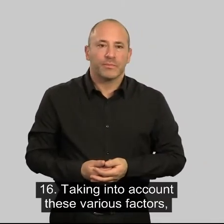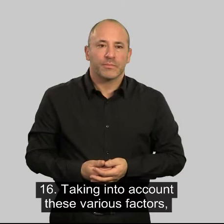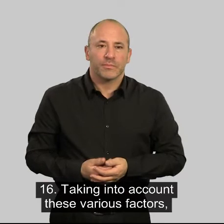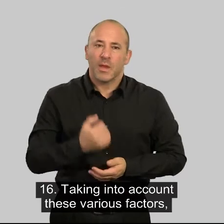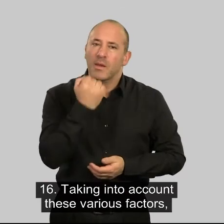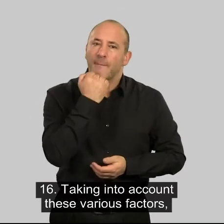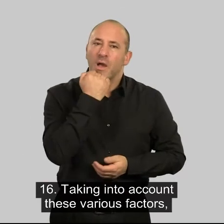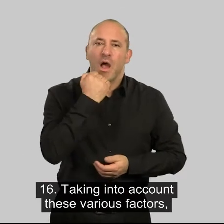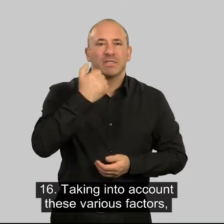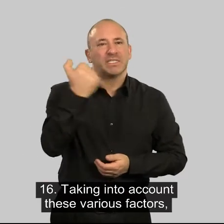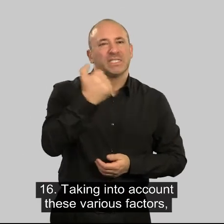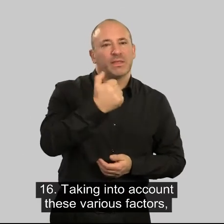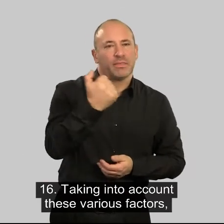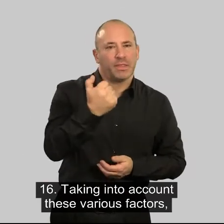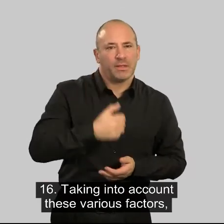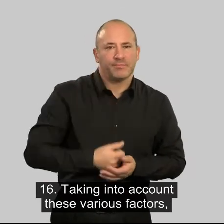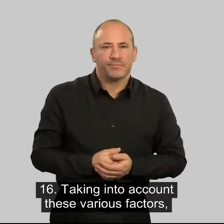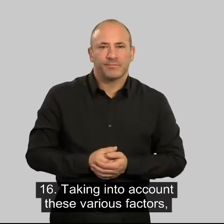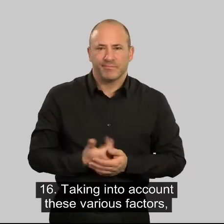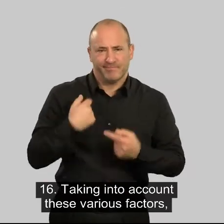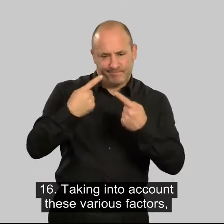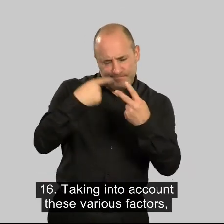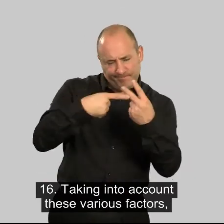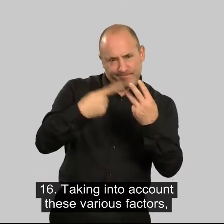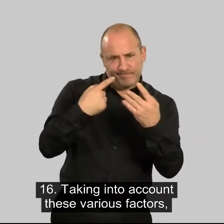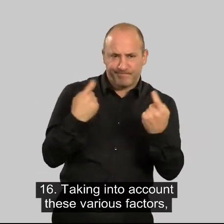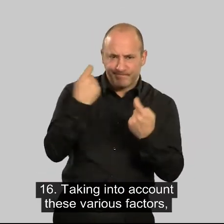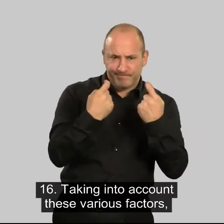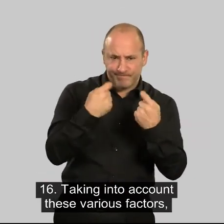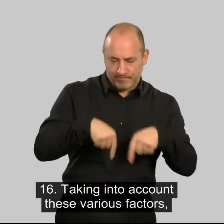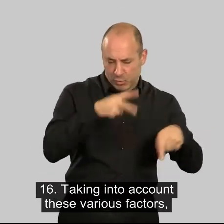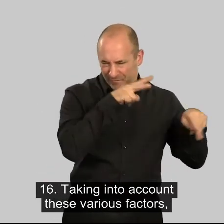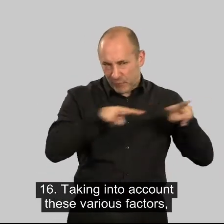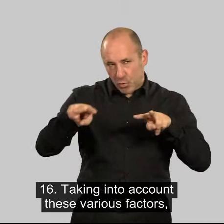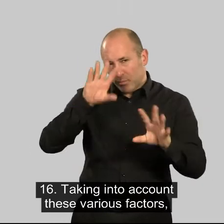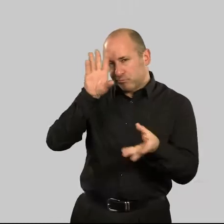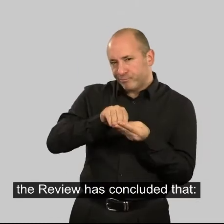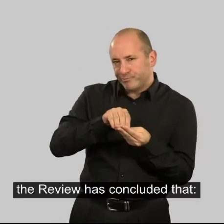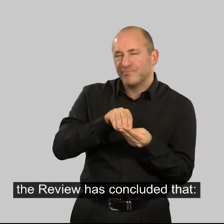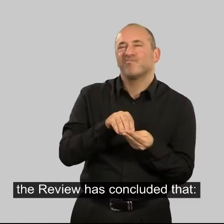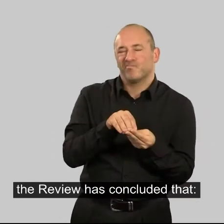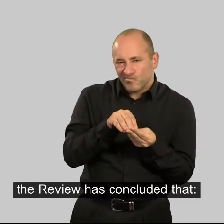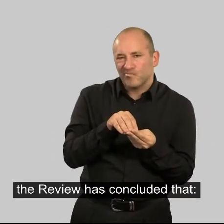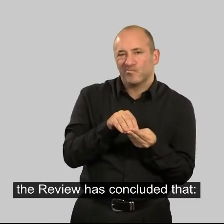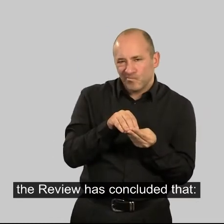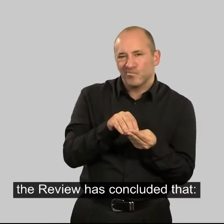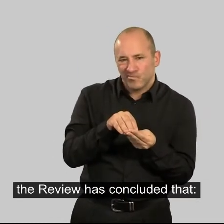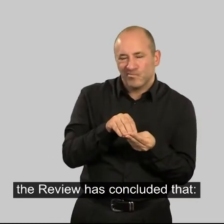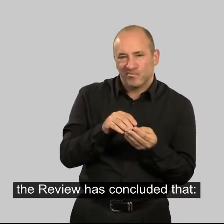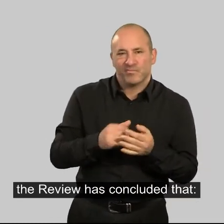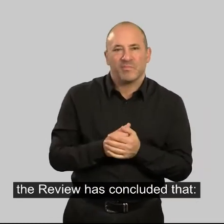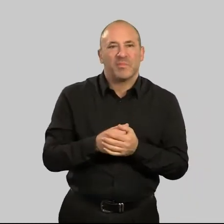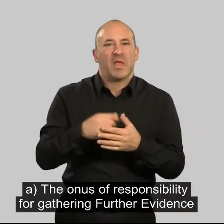16. Taking into account these various factors, the review has concluded that